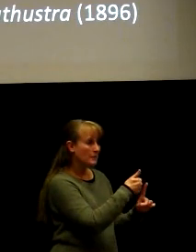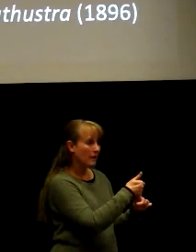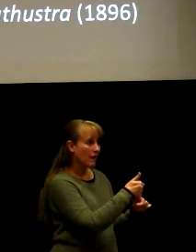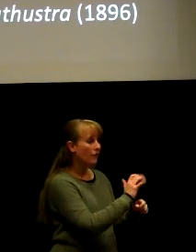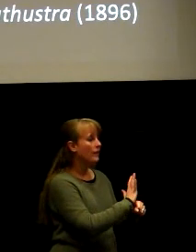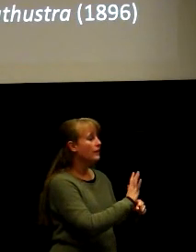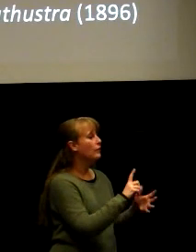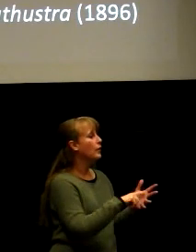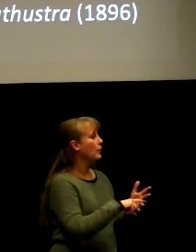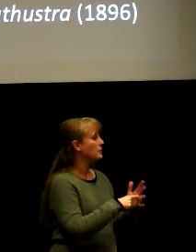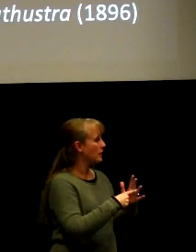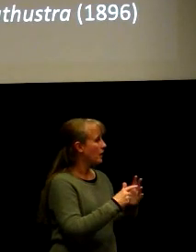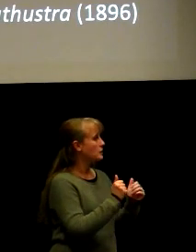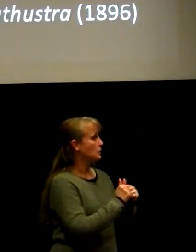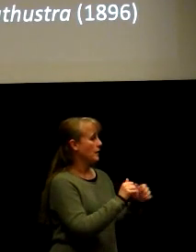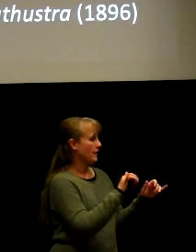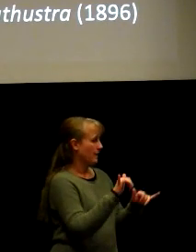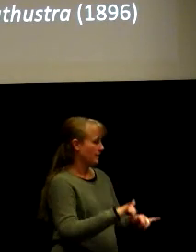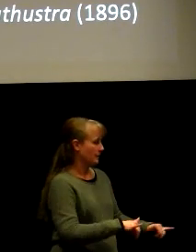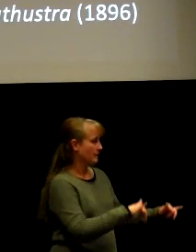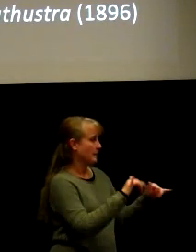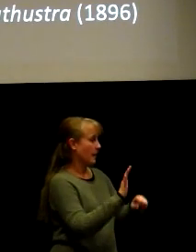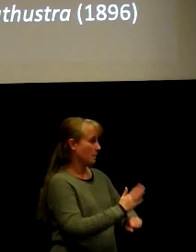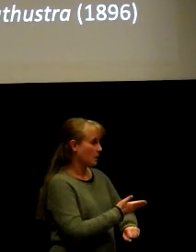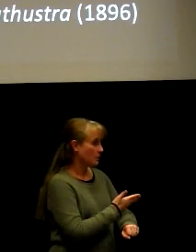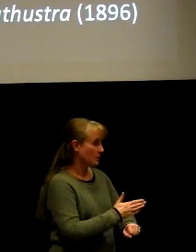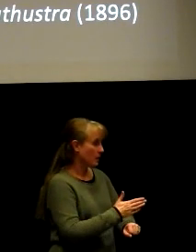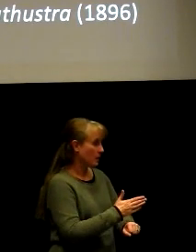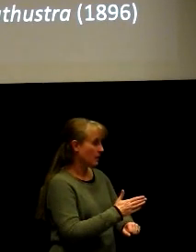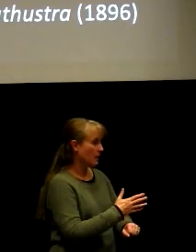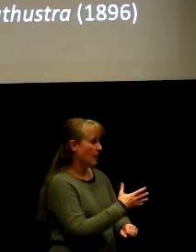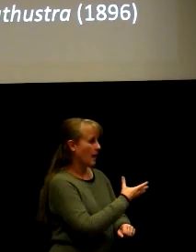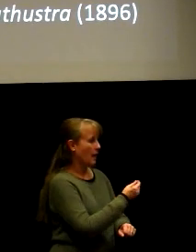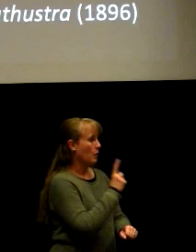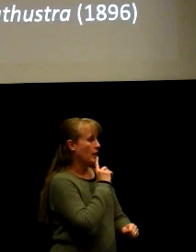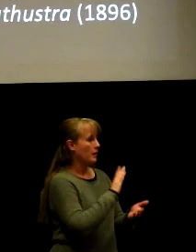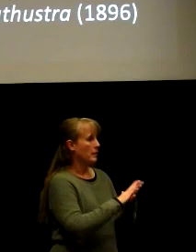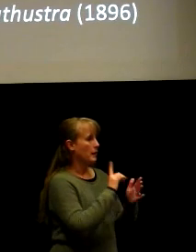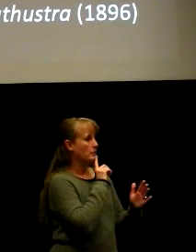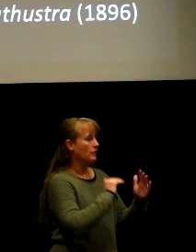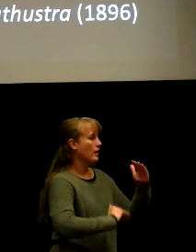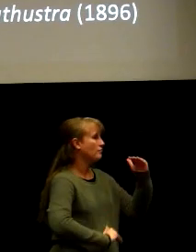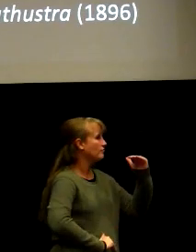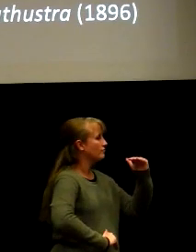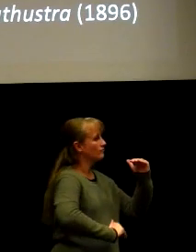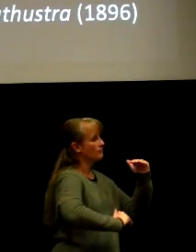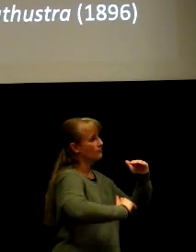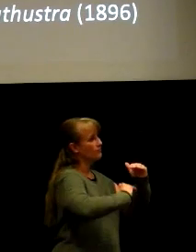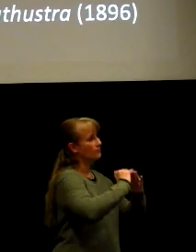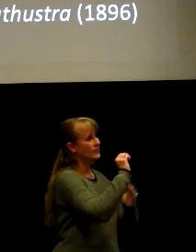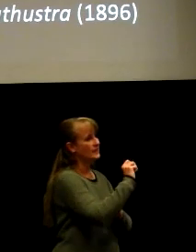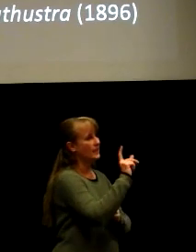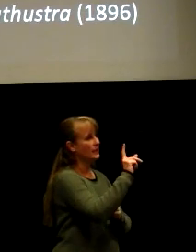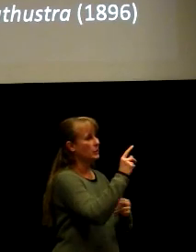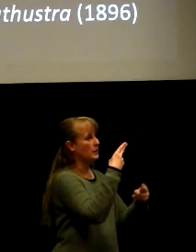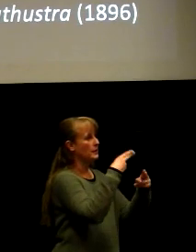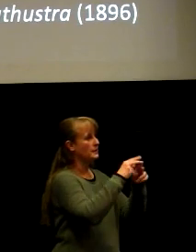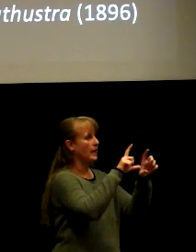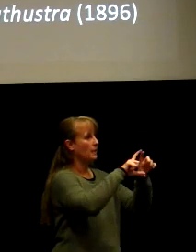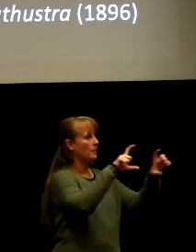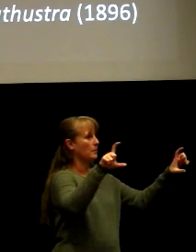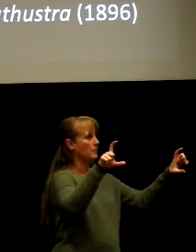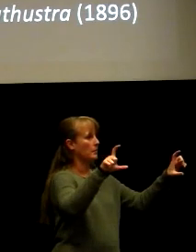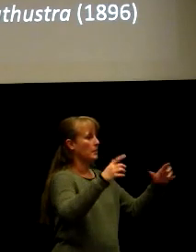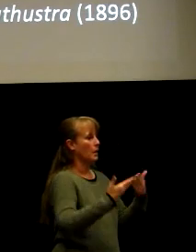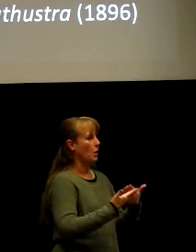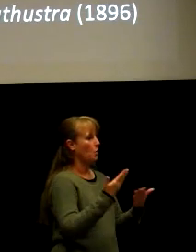film opens with the same music, and at its very climax, Stanley Kubrick's name appears on the screen,